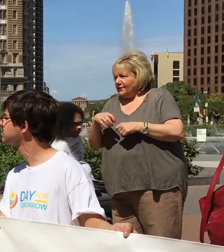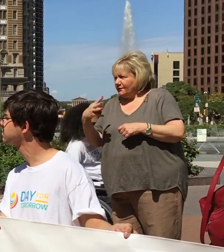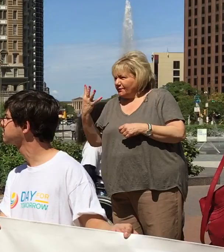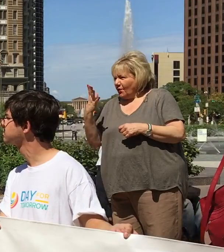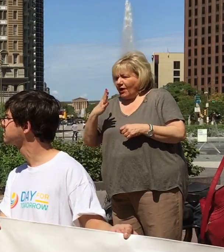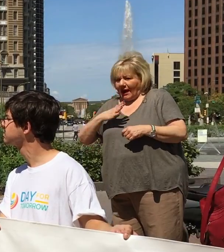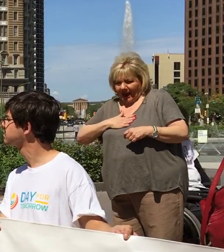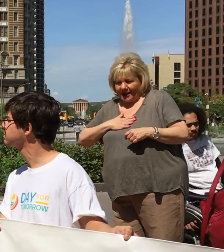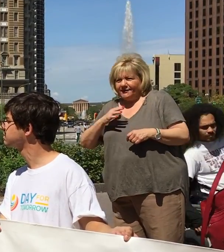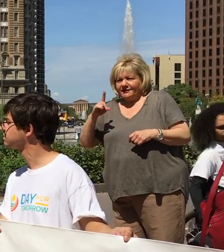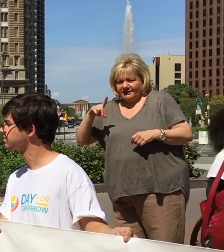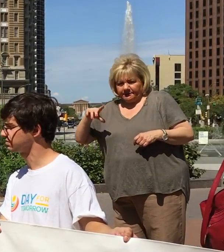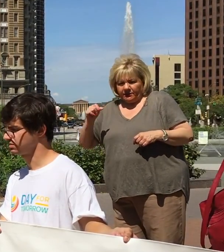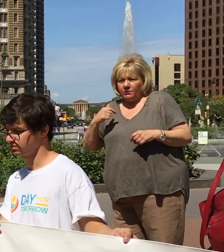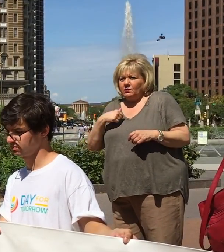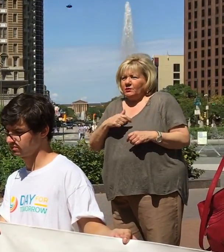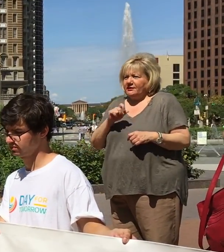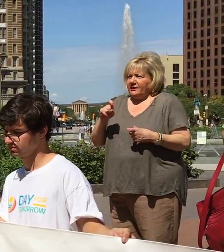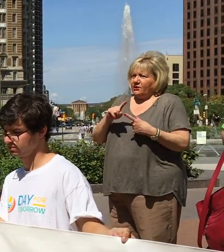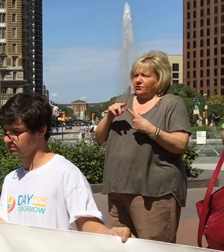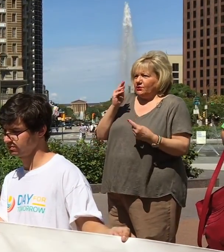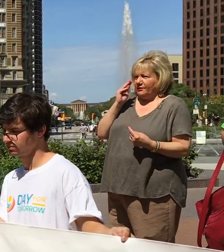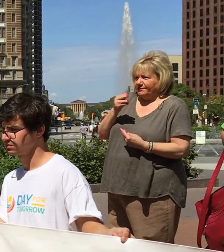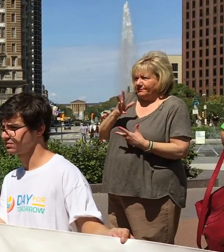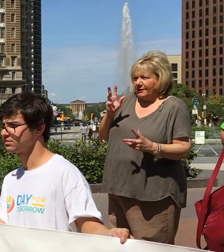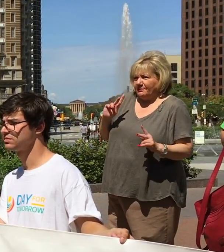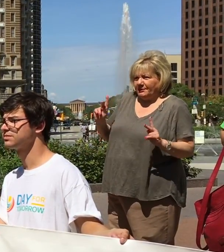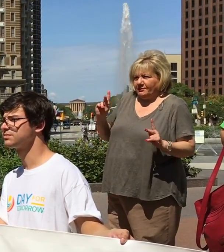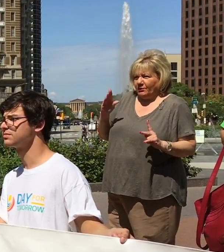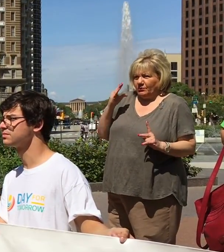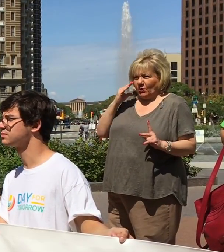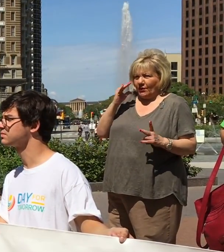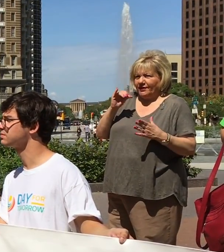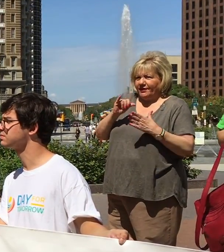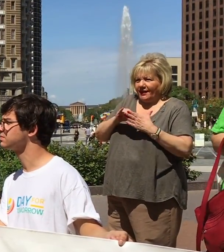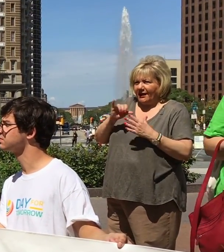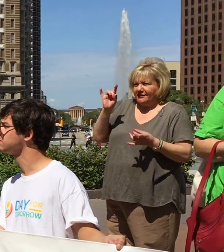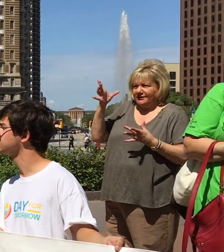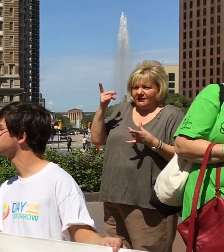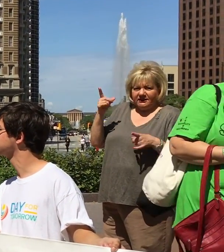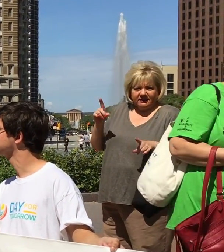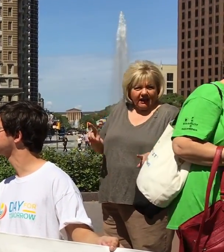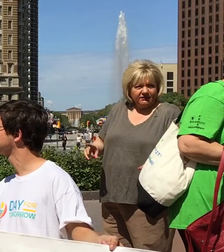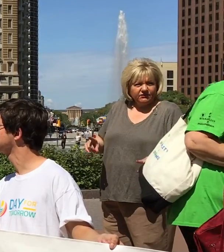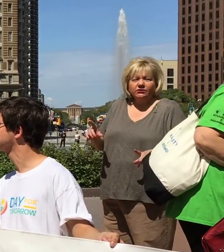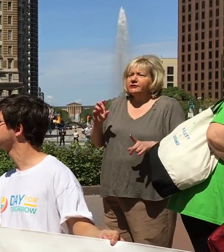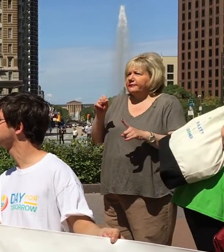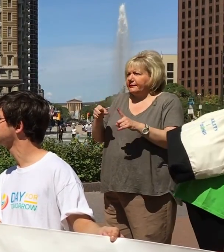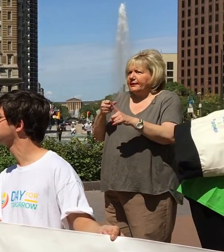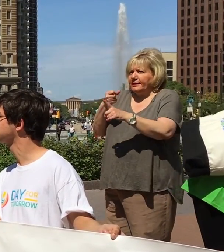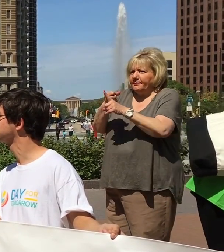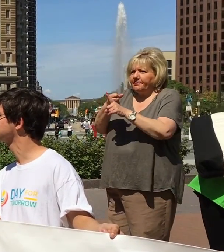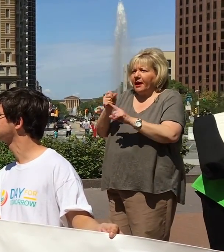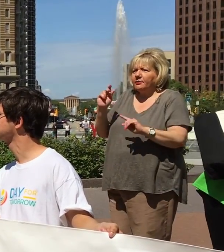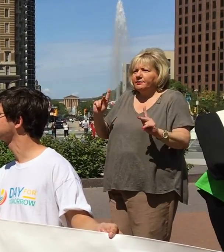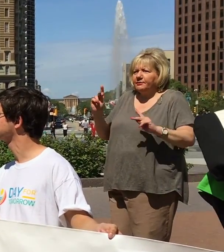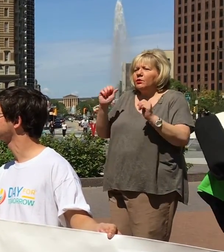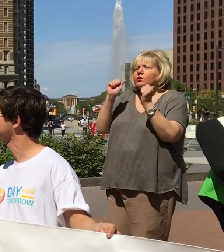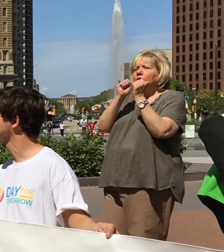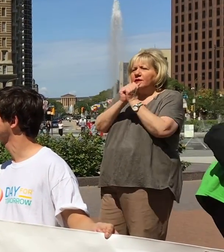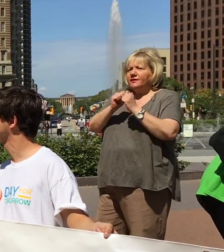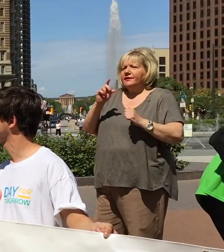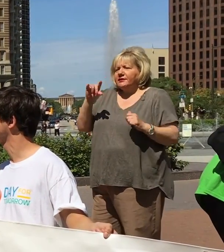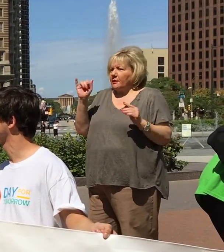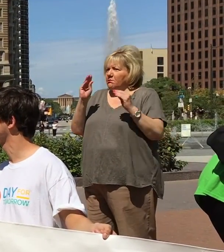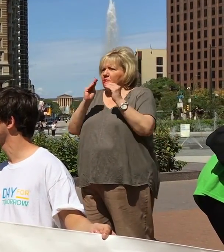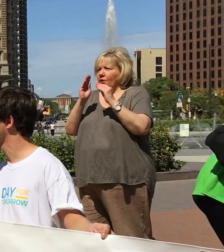to bring this up, and we need to let people know that disasters really do impact people with disabilities more